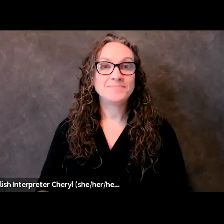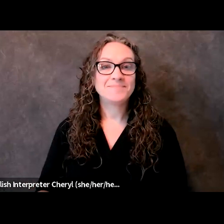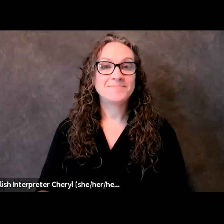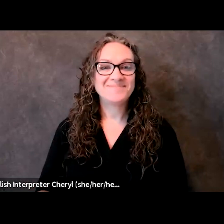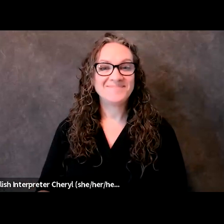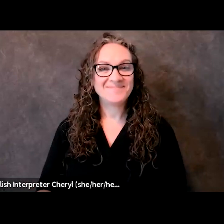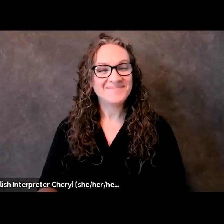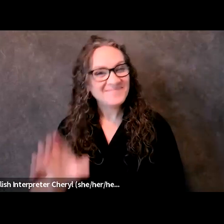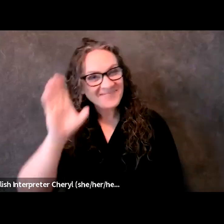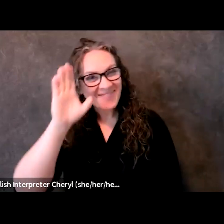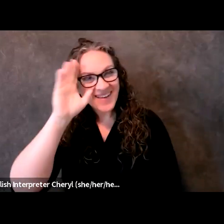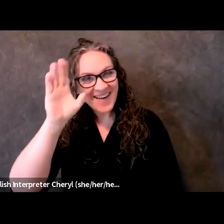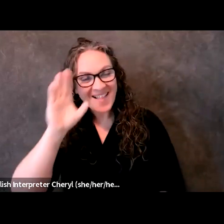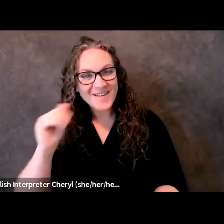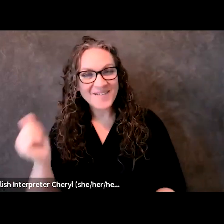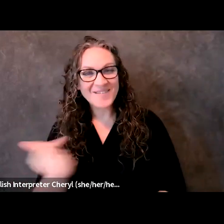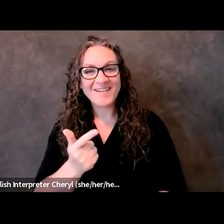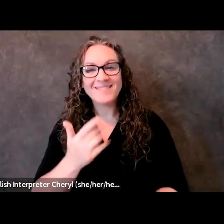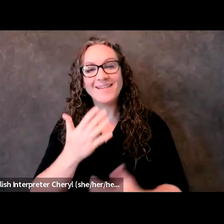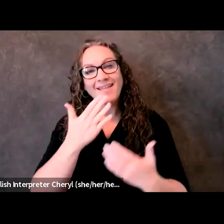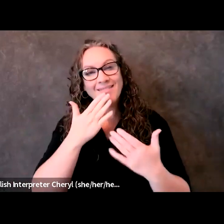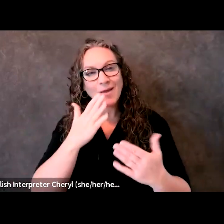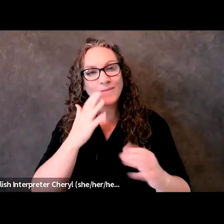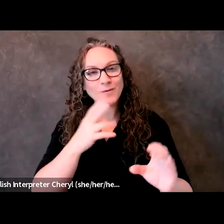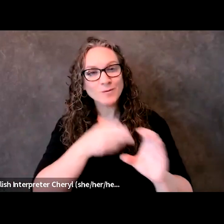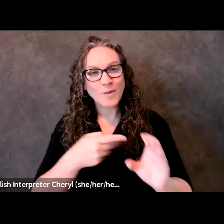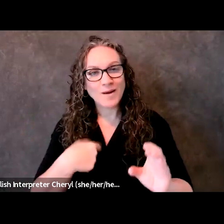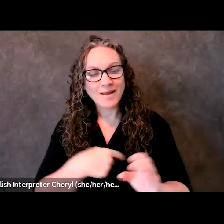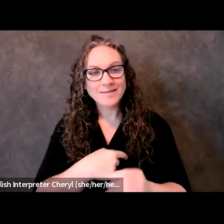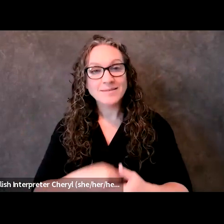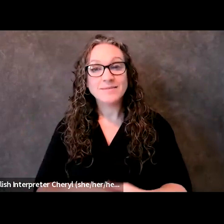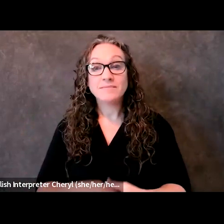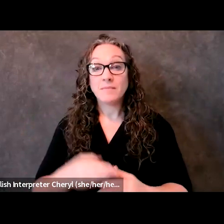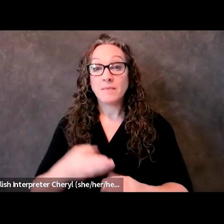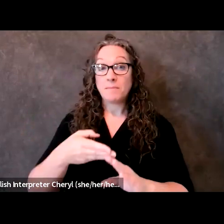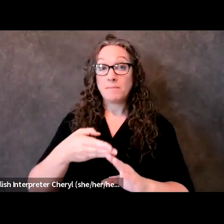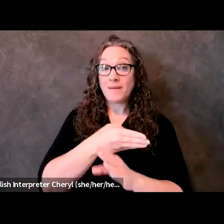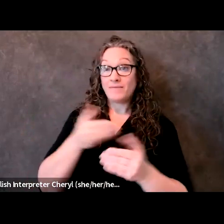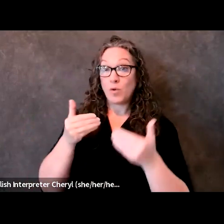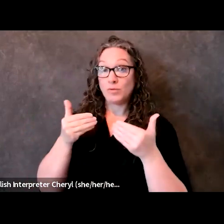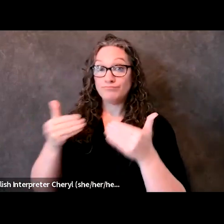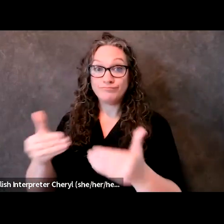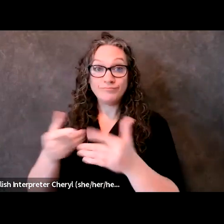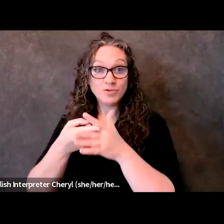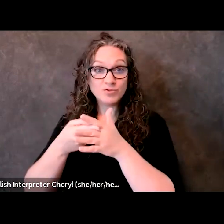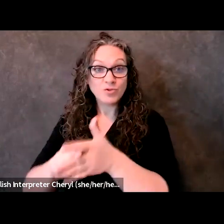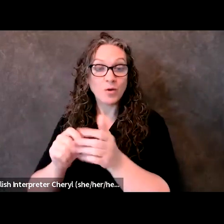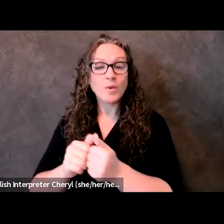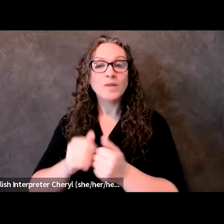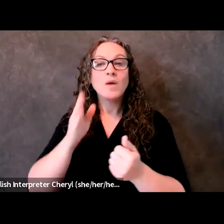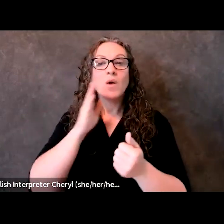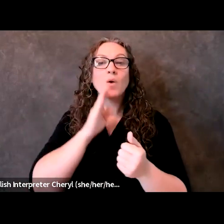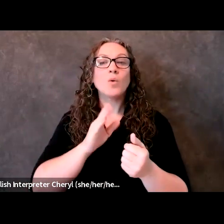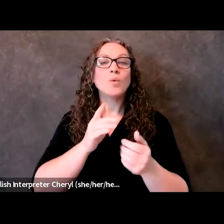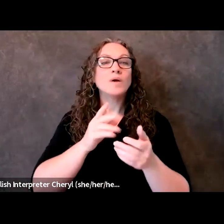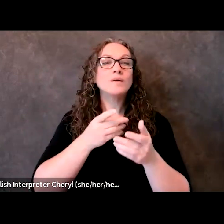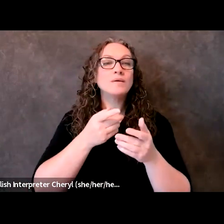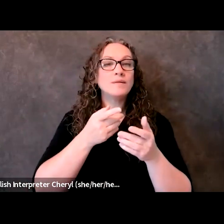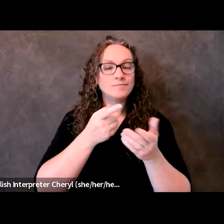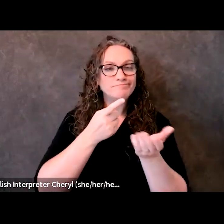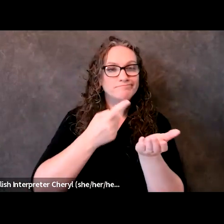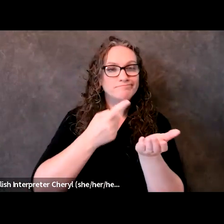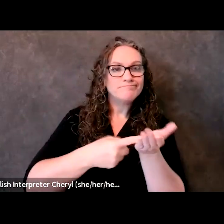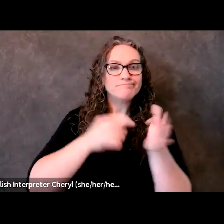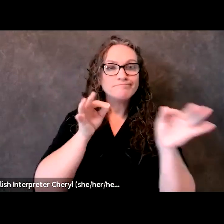Hello all, thank you for joining us all. Before we get started, we're actually going to start with a language inclusion and